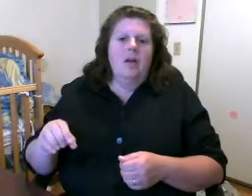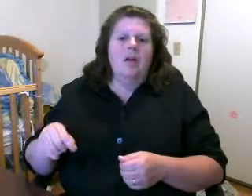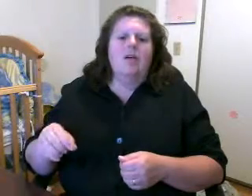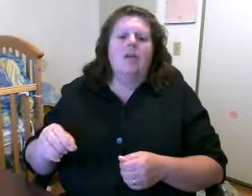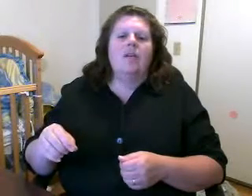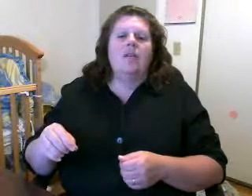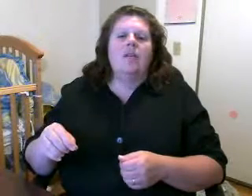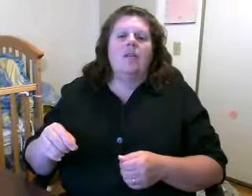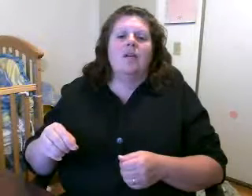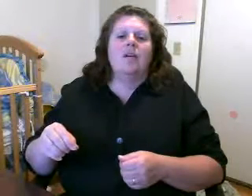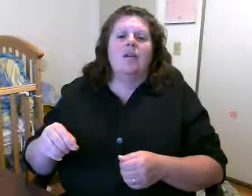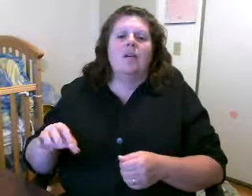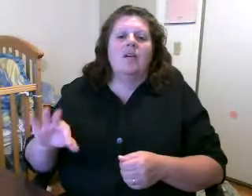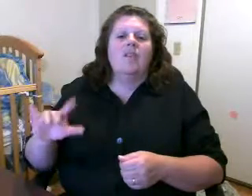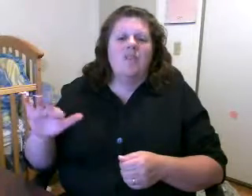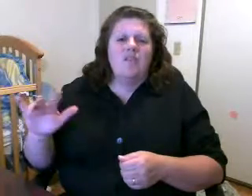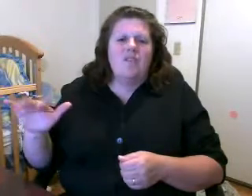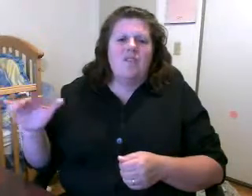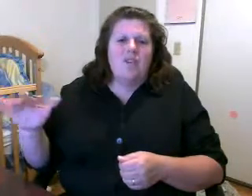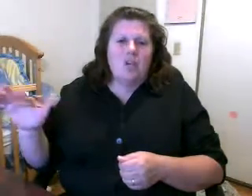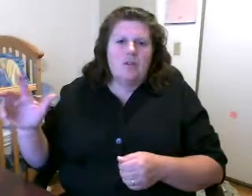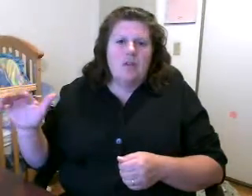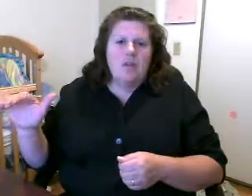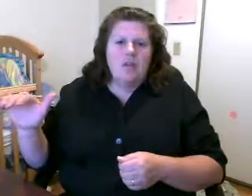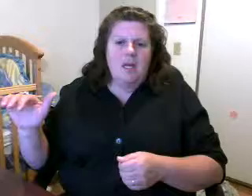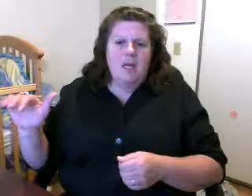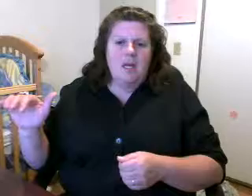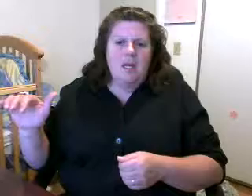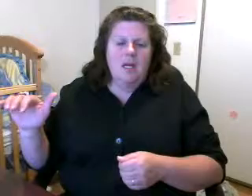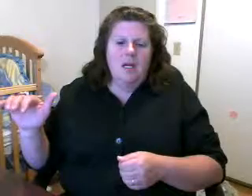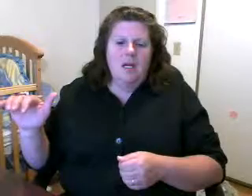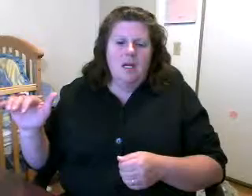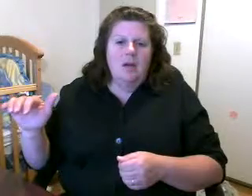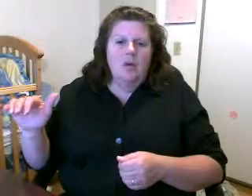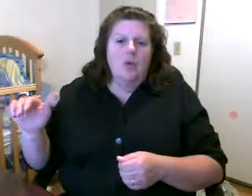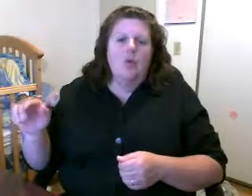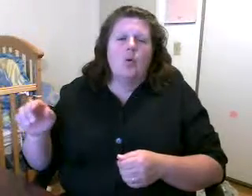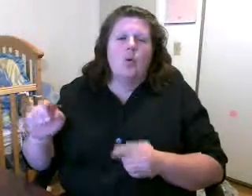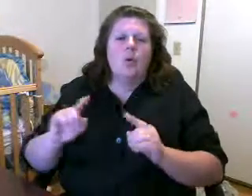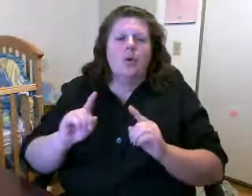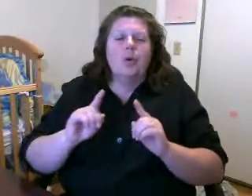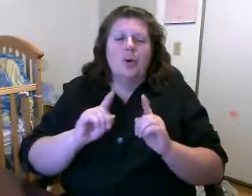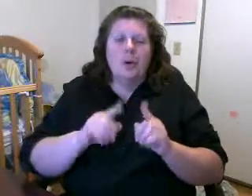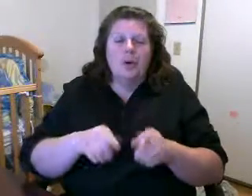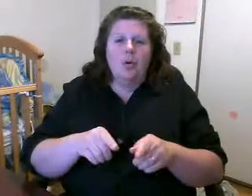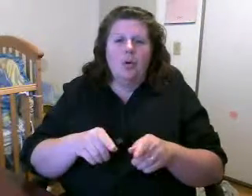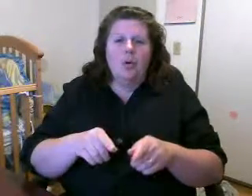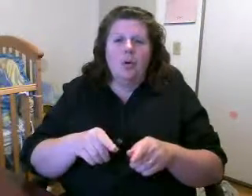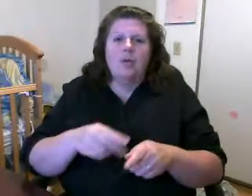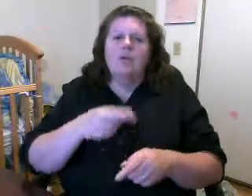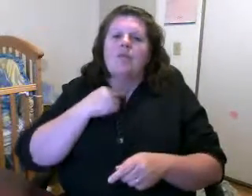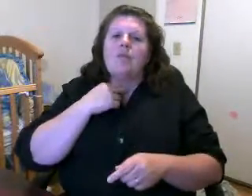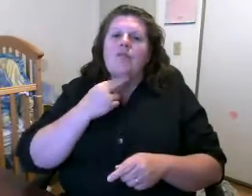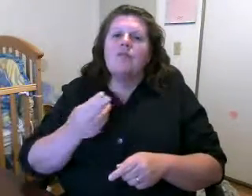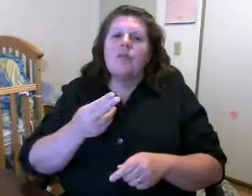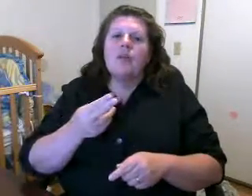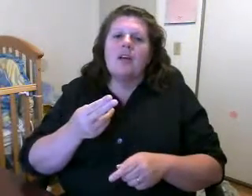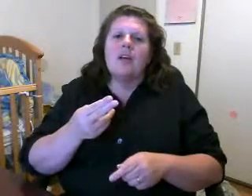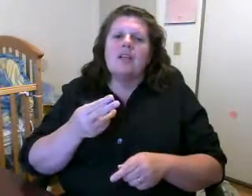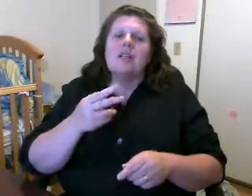to sign language, essentially, or voice to sign, and they want to see that you understand how